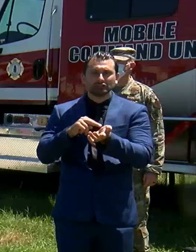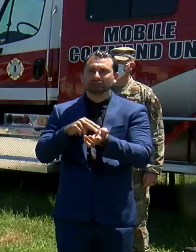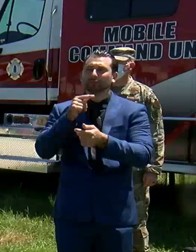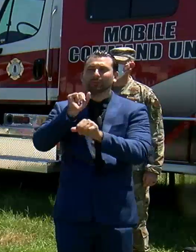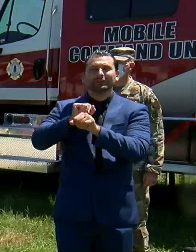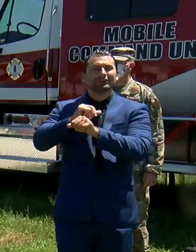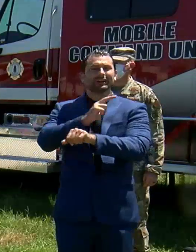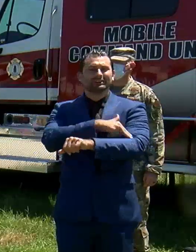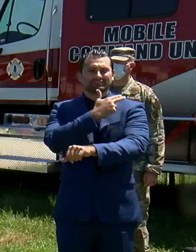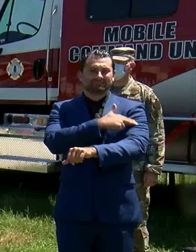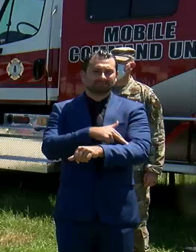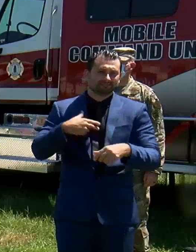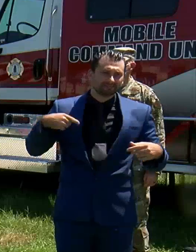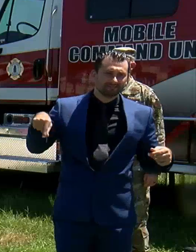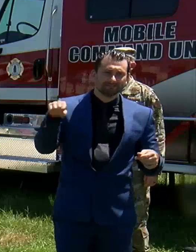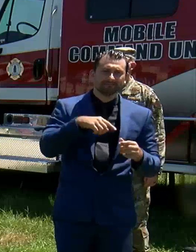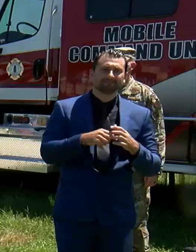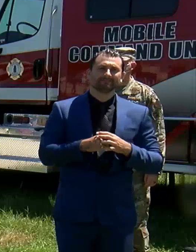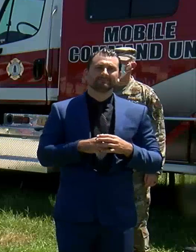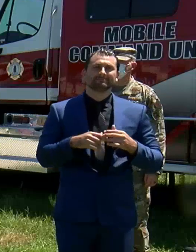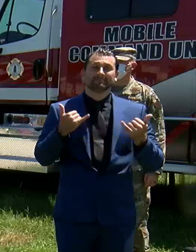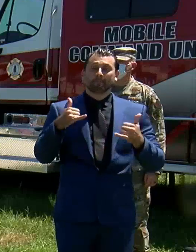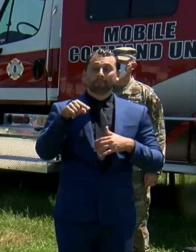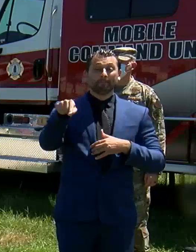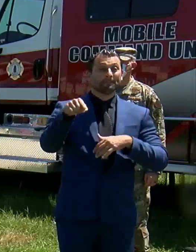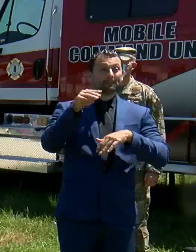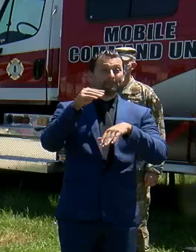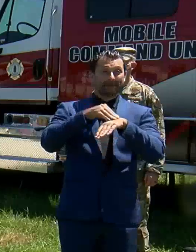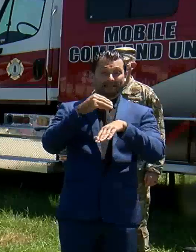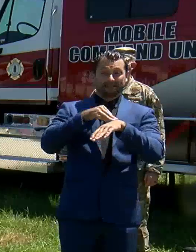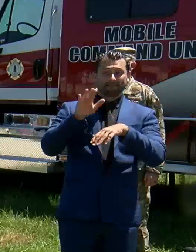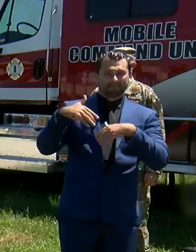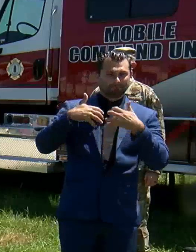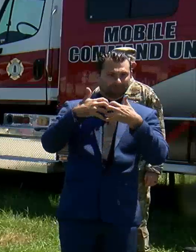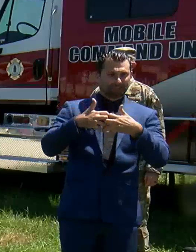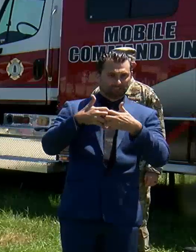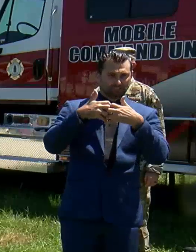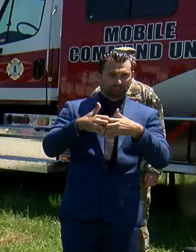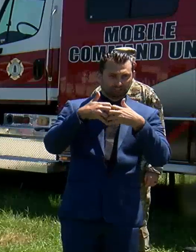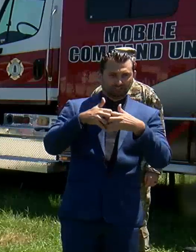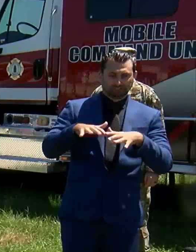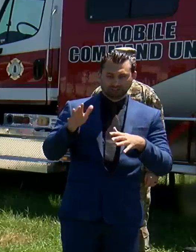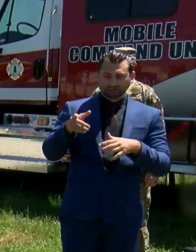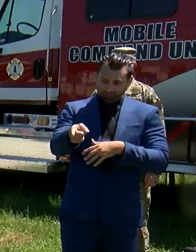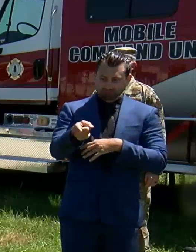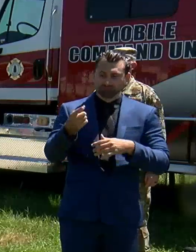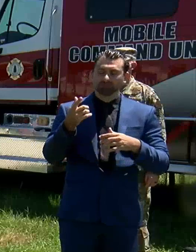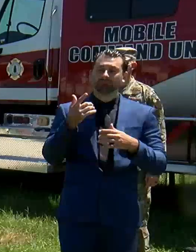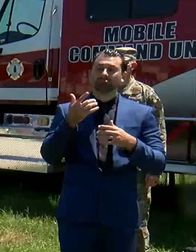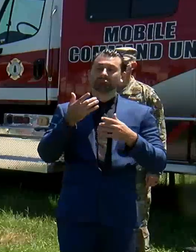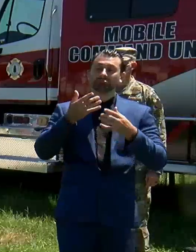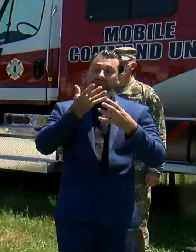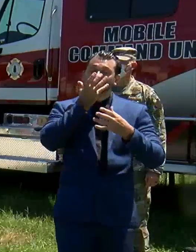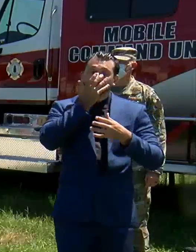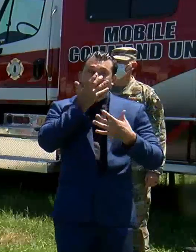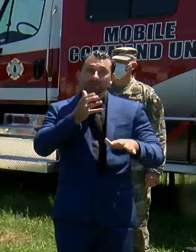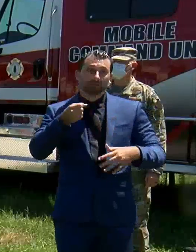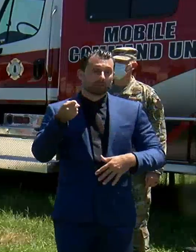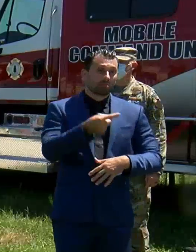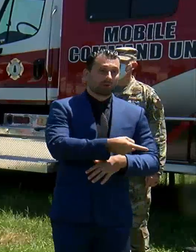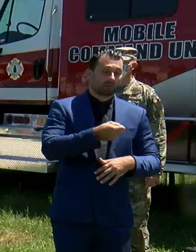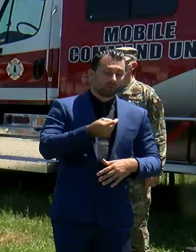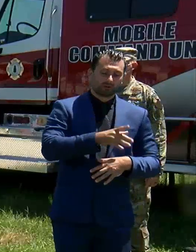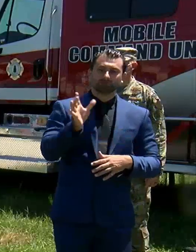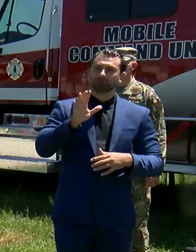that can clean the PPE, clean the masks so that they can be reused. That's helpful to have, especially it seems like the